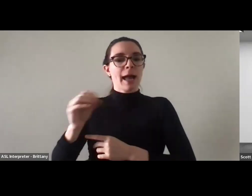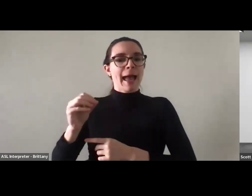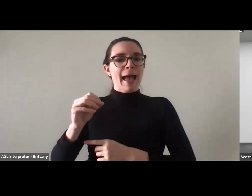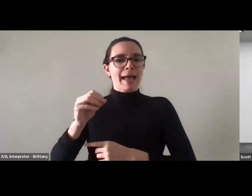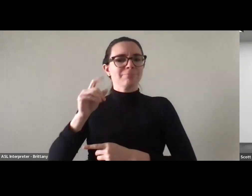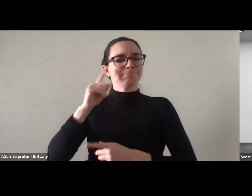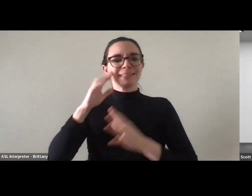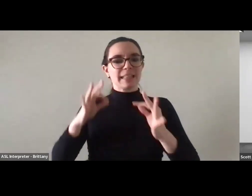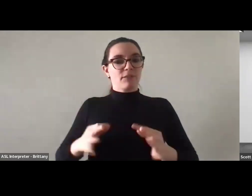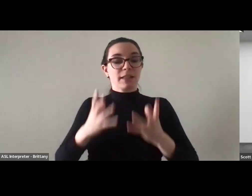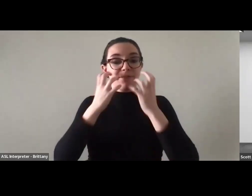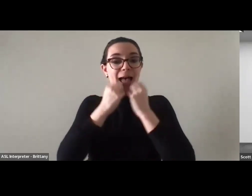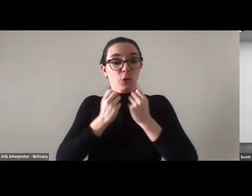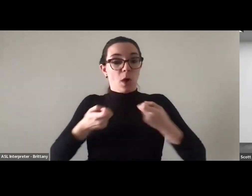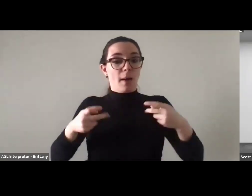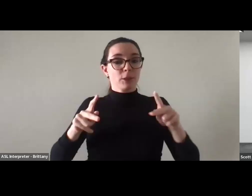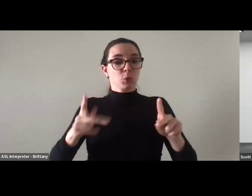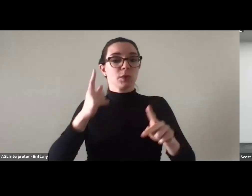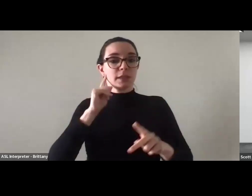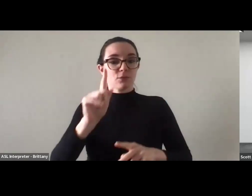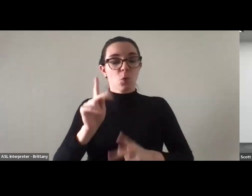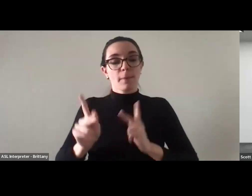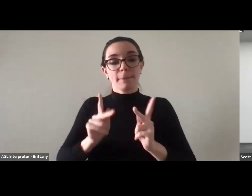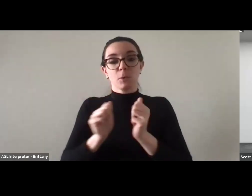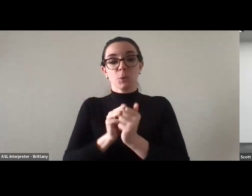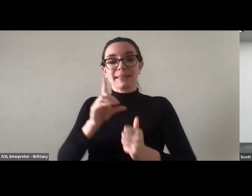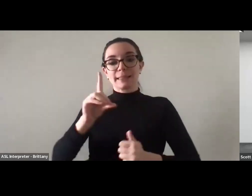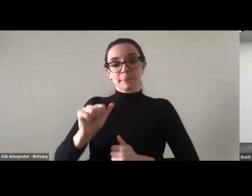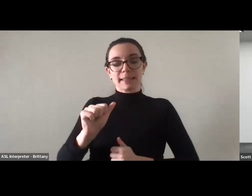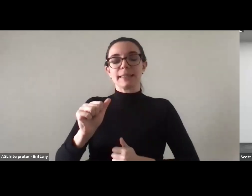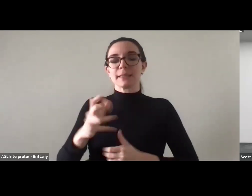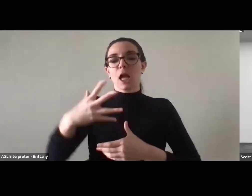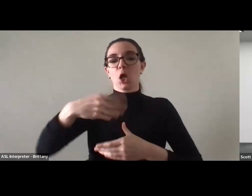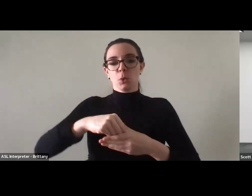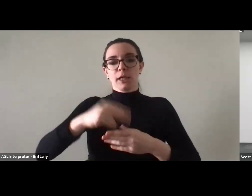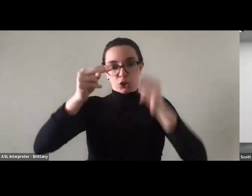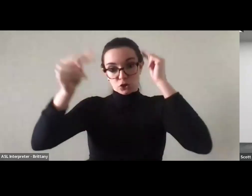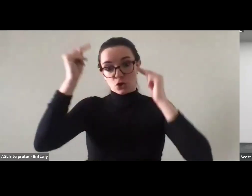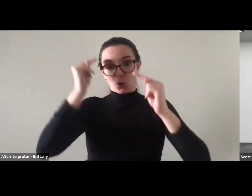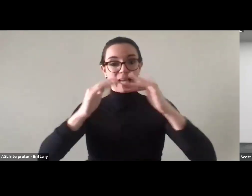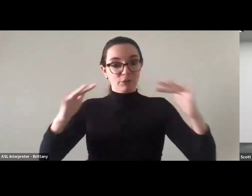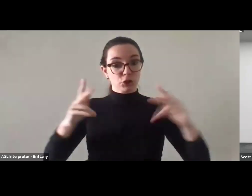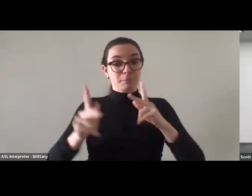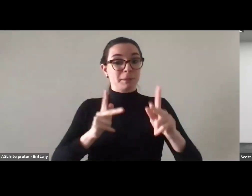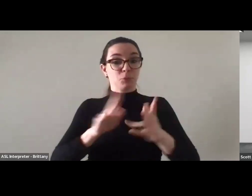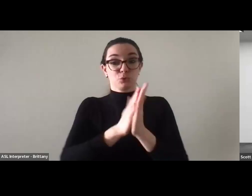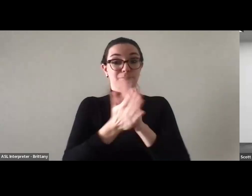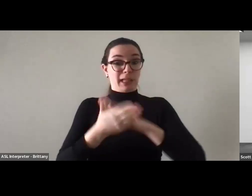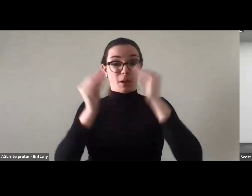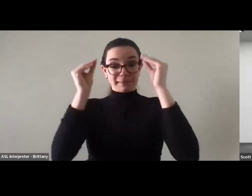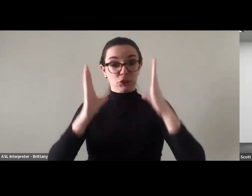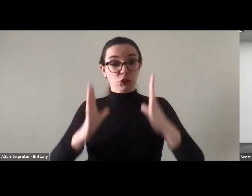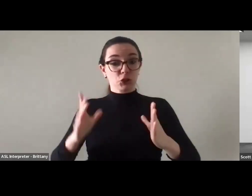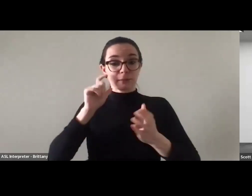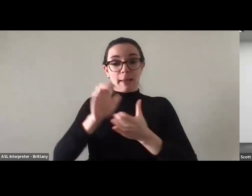definitely value opportunities for people with disabilities, including neurodivergent people, to become teachers. I believe that people with